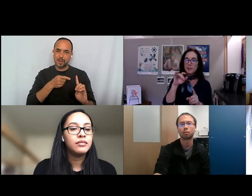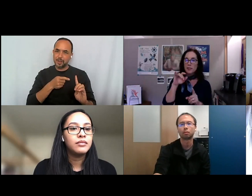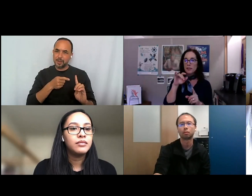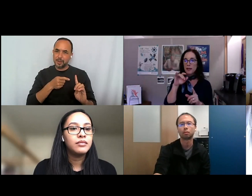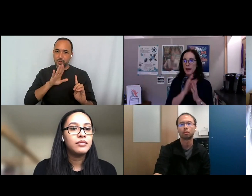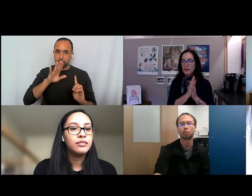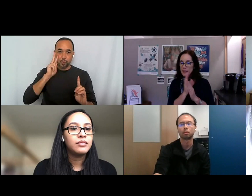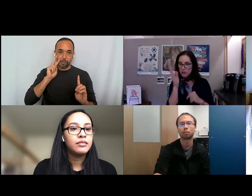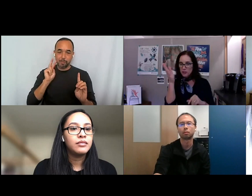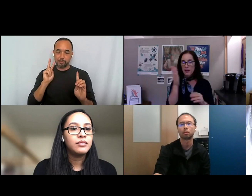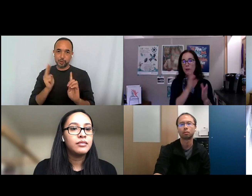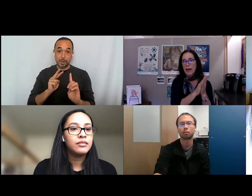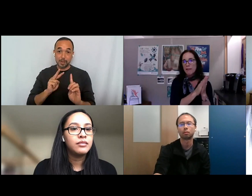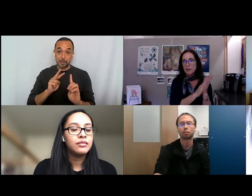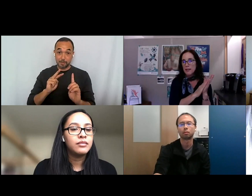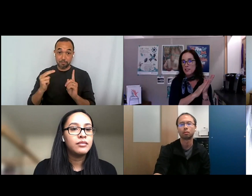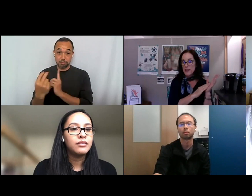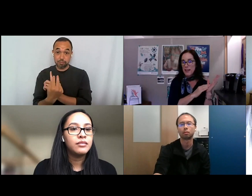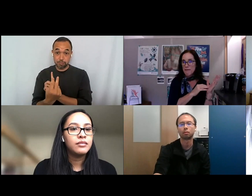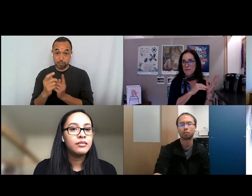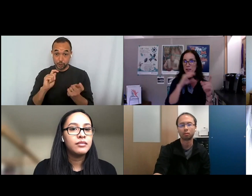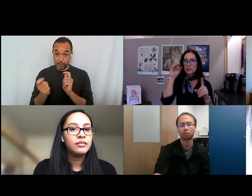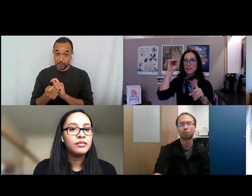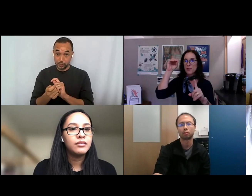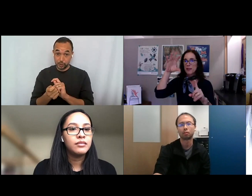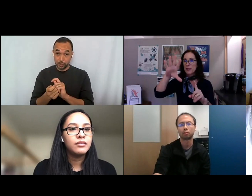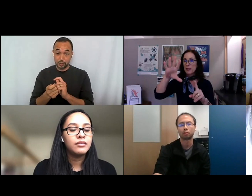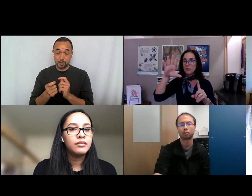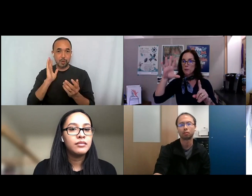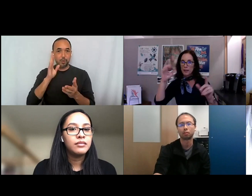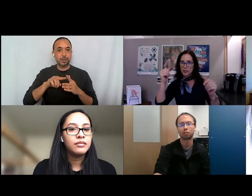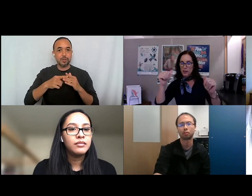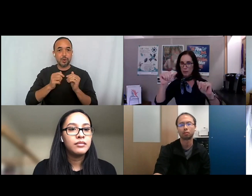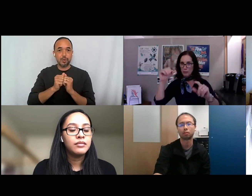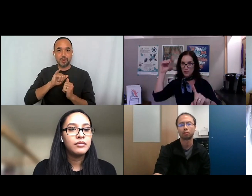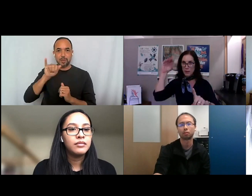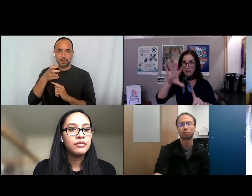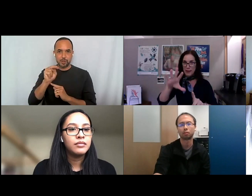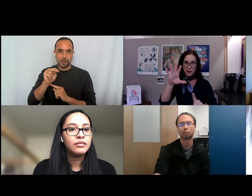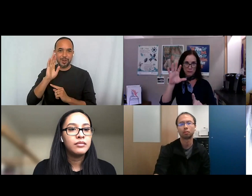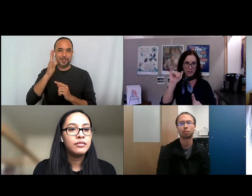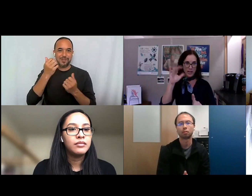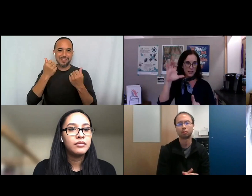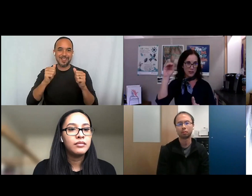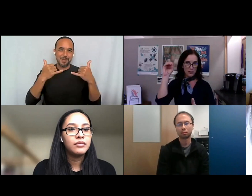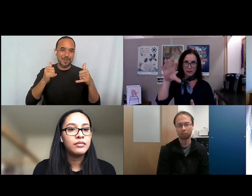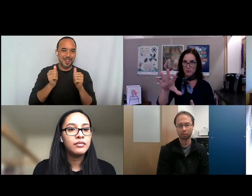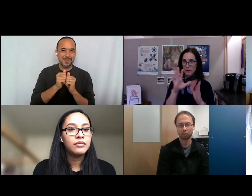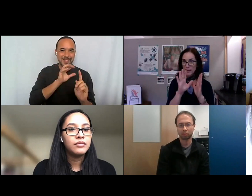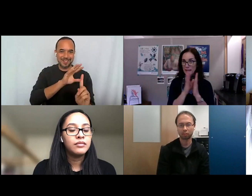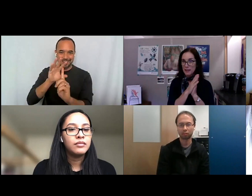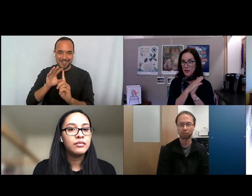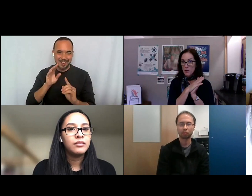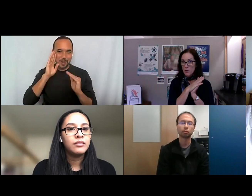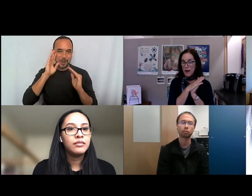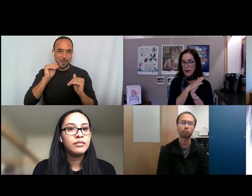And I think, John, we'll have you answer that first. So I think we're going to try and play with the spotlighting. Hopefully, Jack, you're